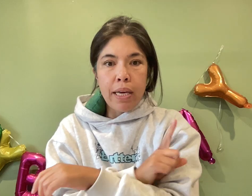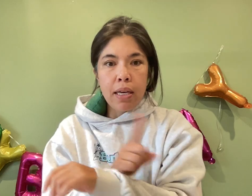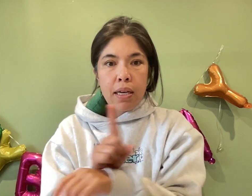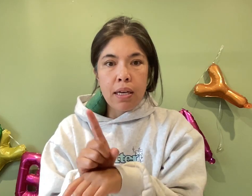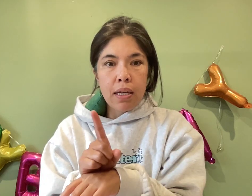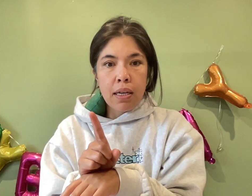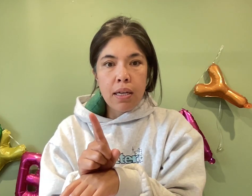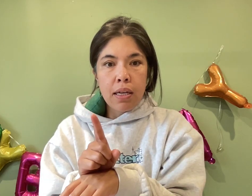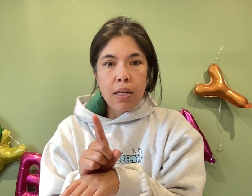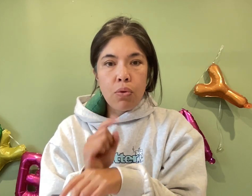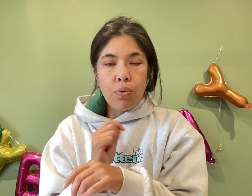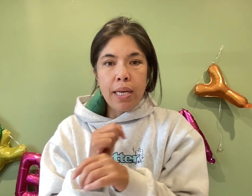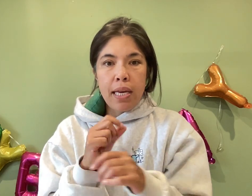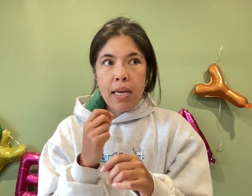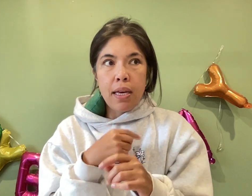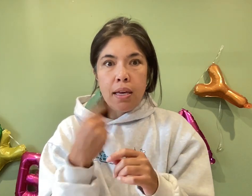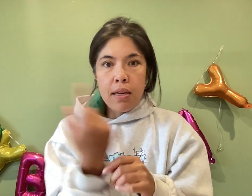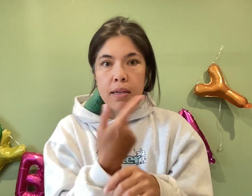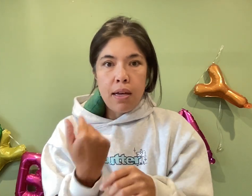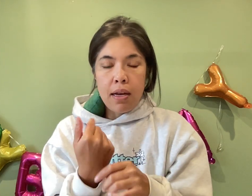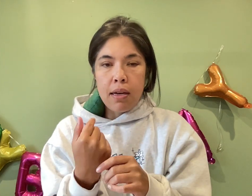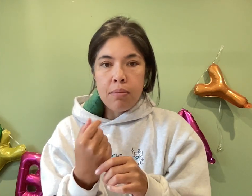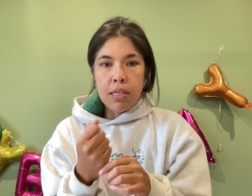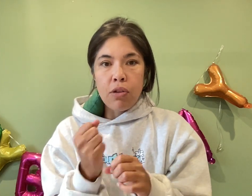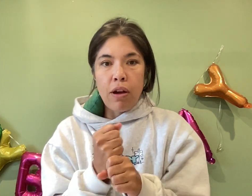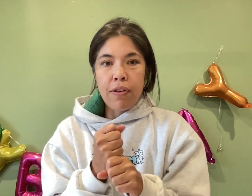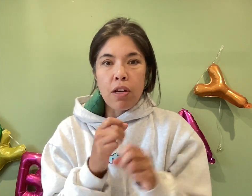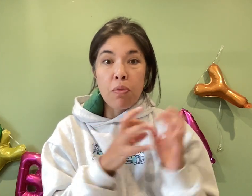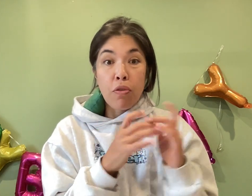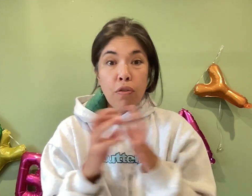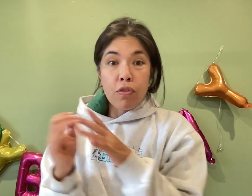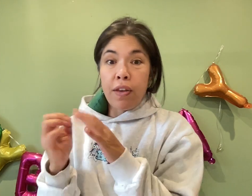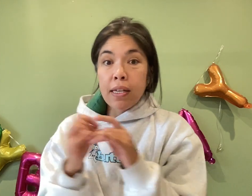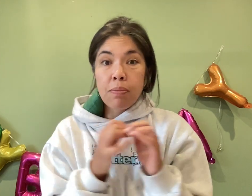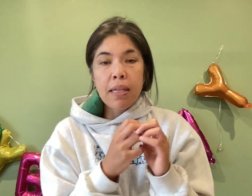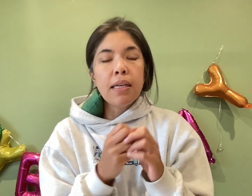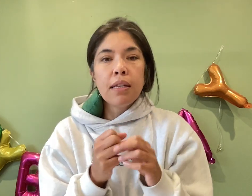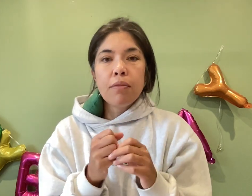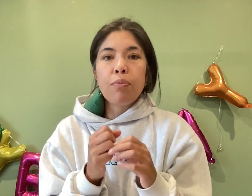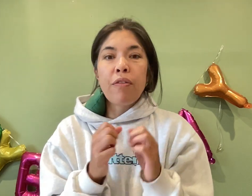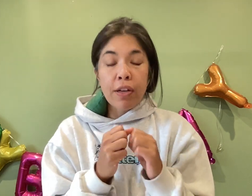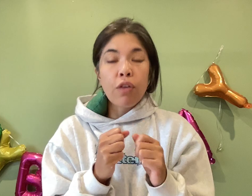week we did graphic novel through finger spelling.